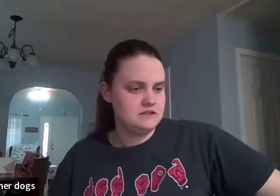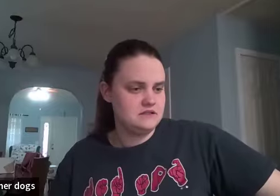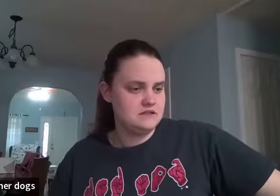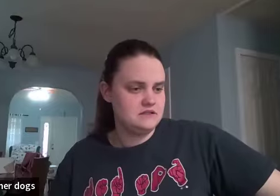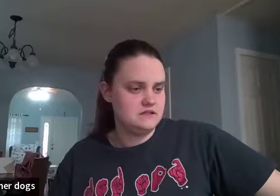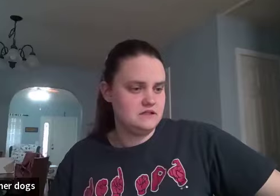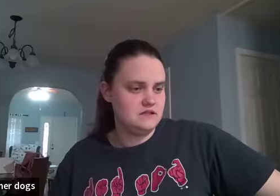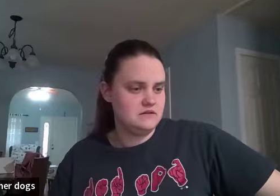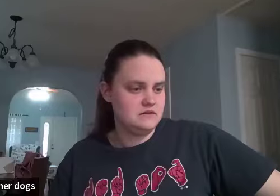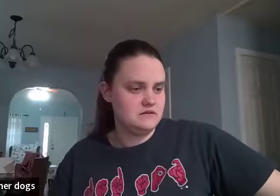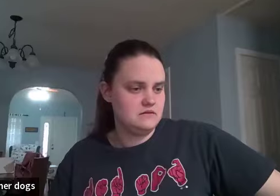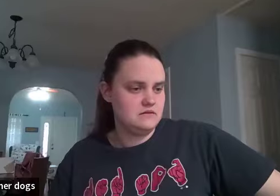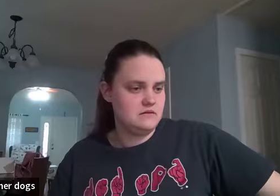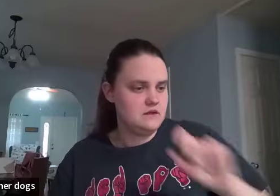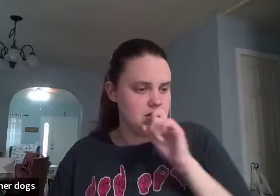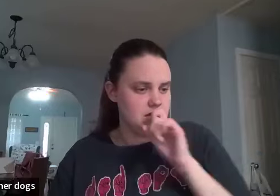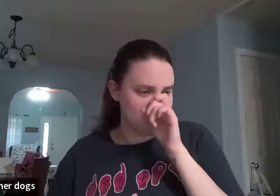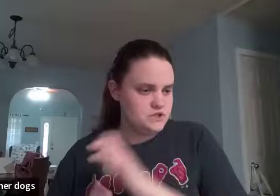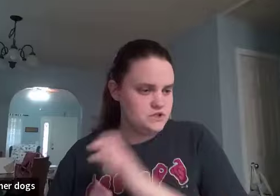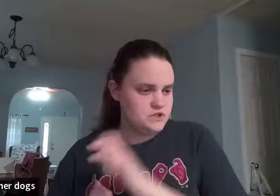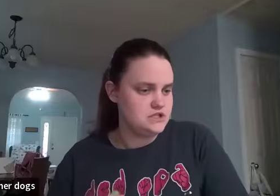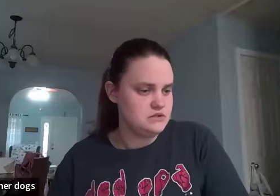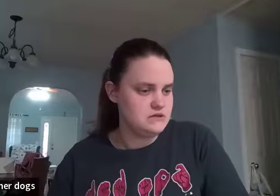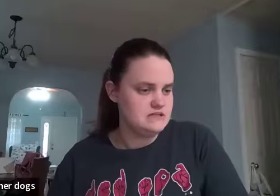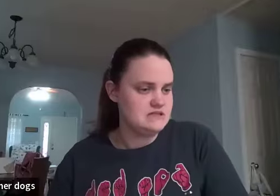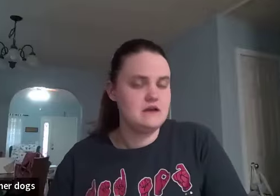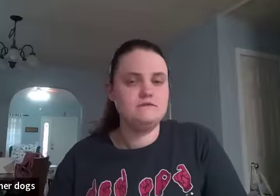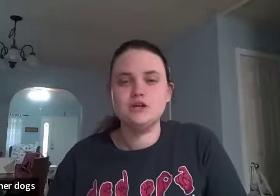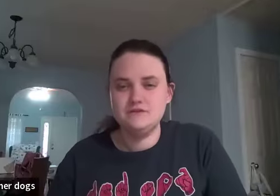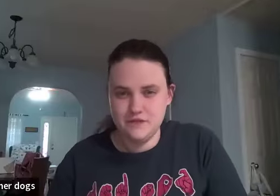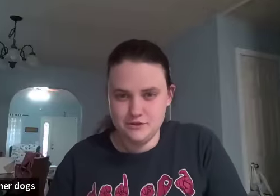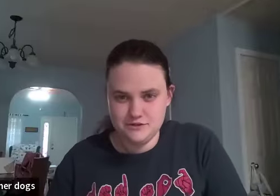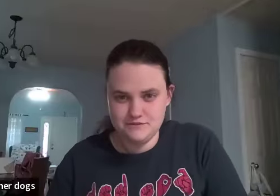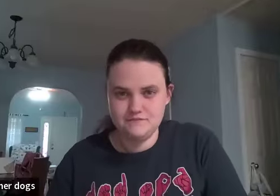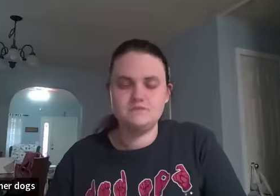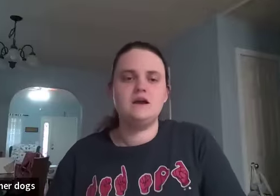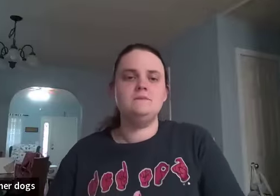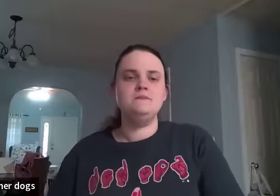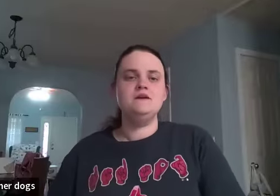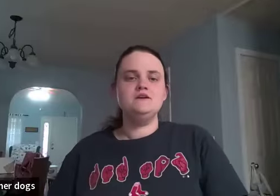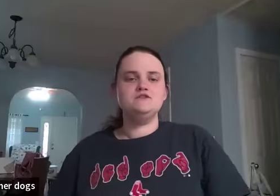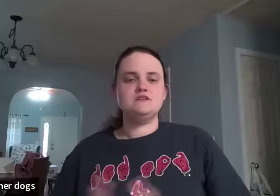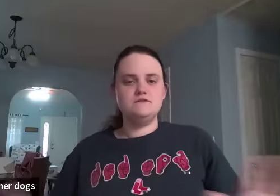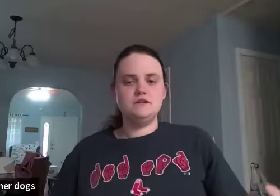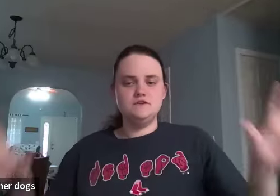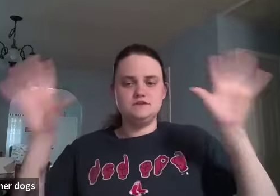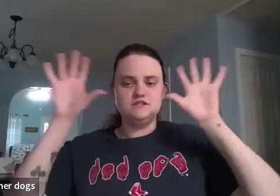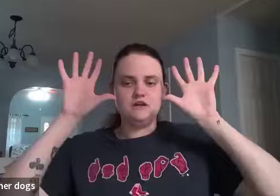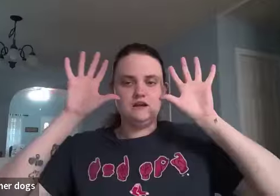Let's see. The next one we're going to do is the sign for confused. Okay. So the sign for confused is you're going to